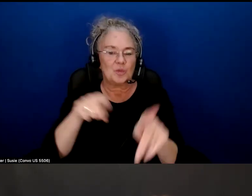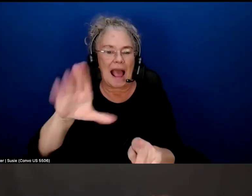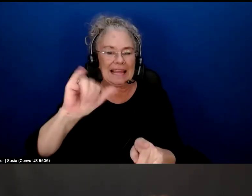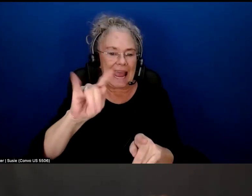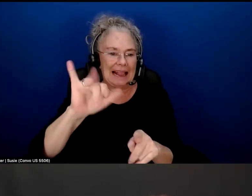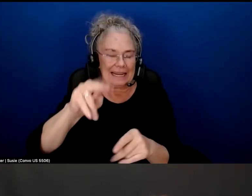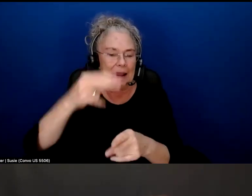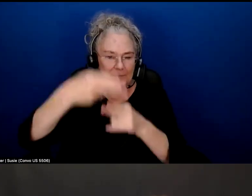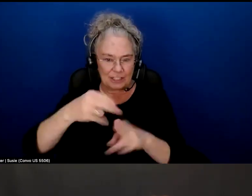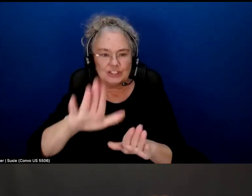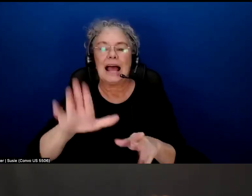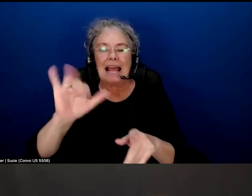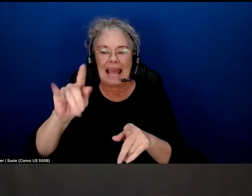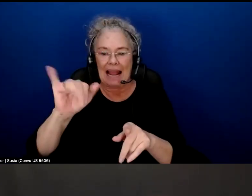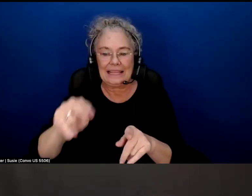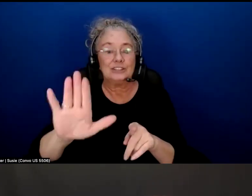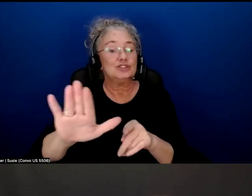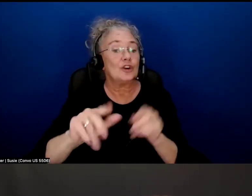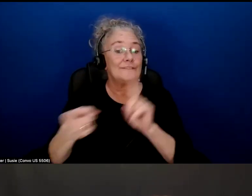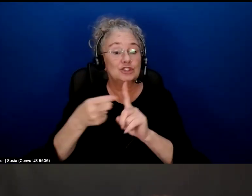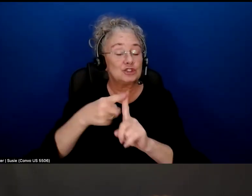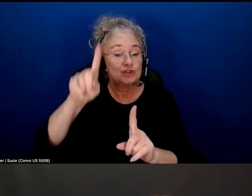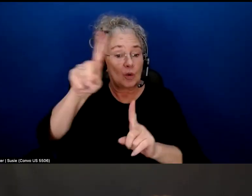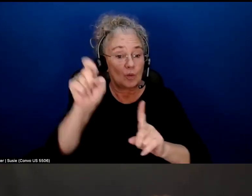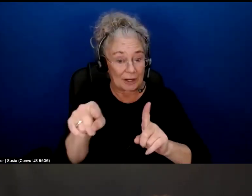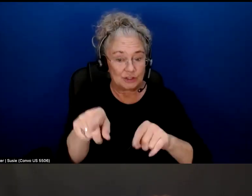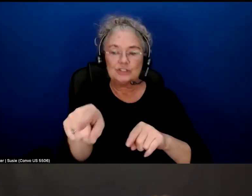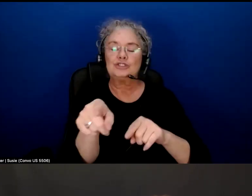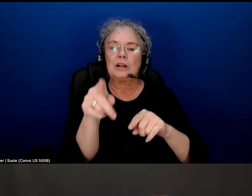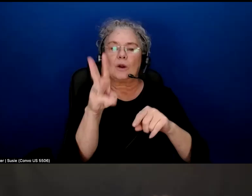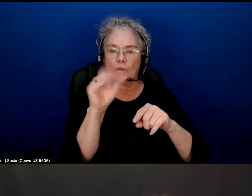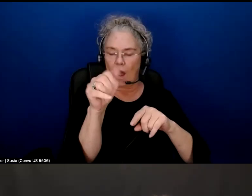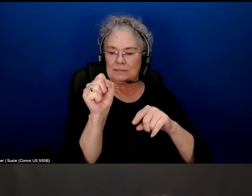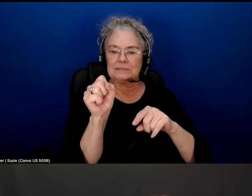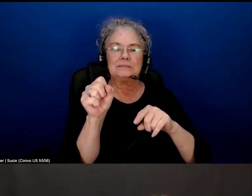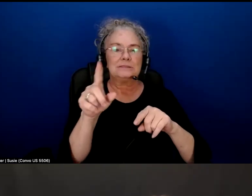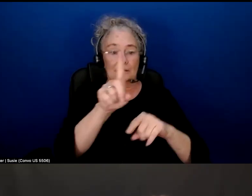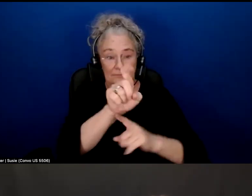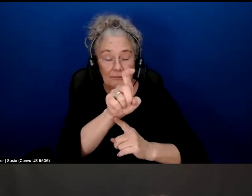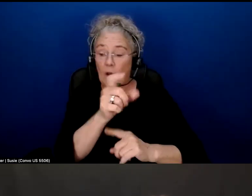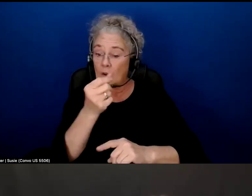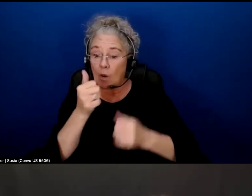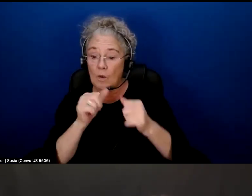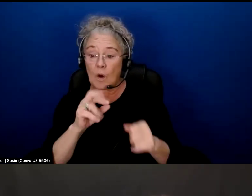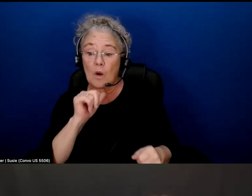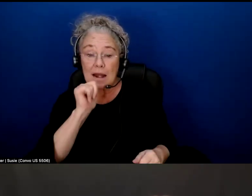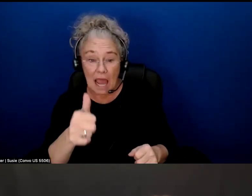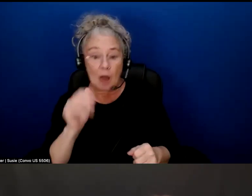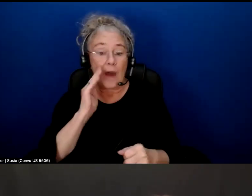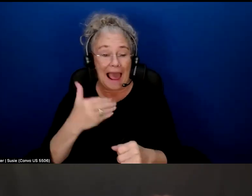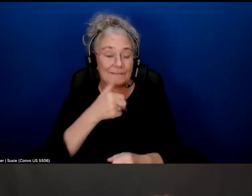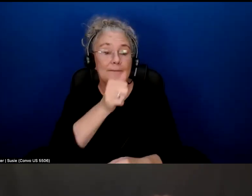so Caitlin's first question was around whether or not there would be anonymous